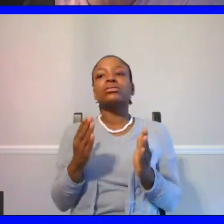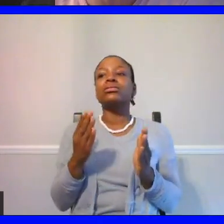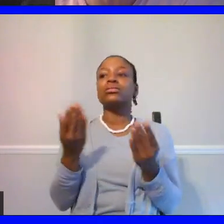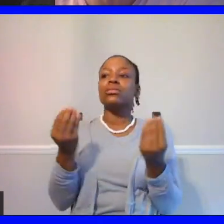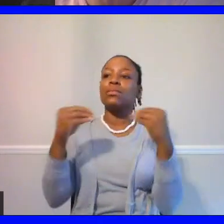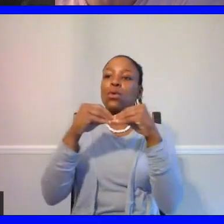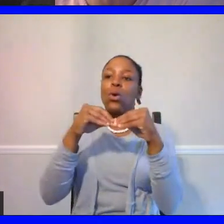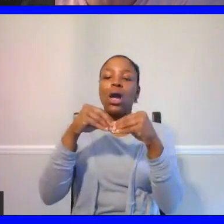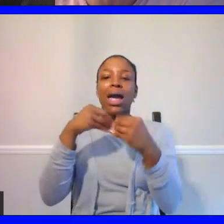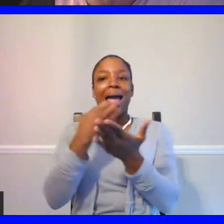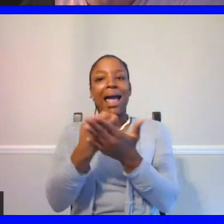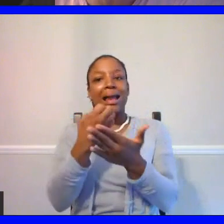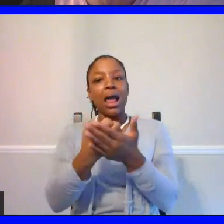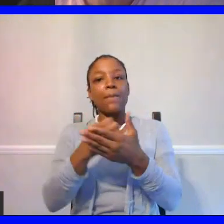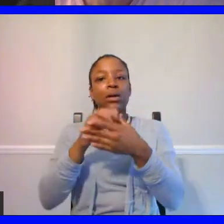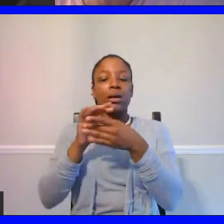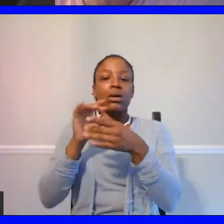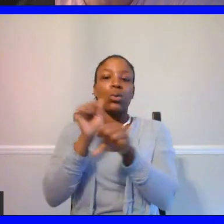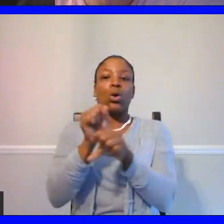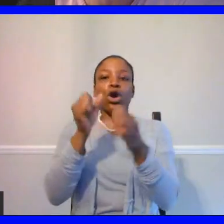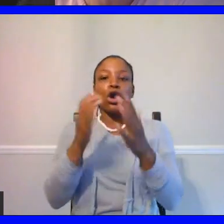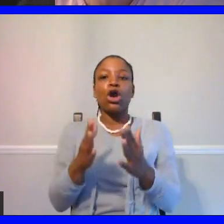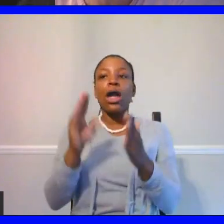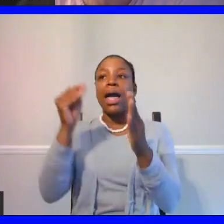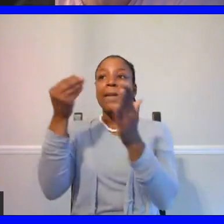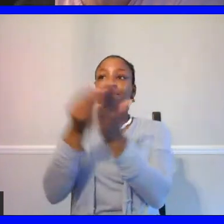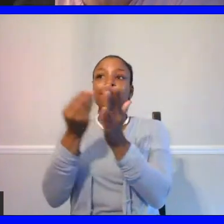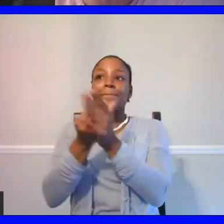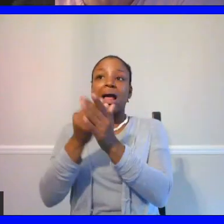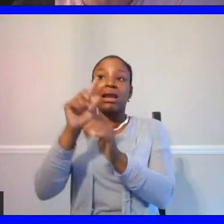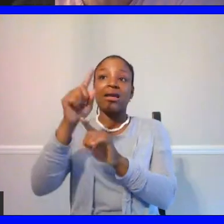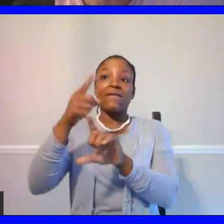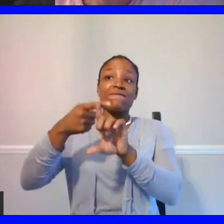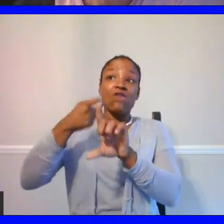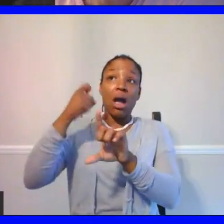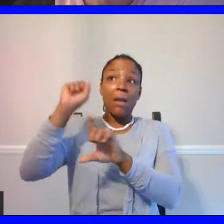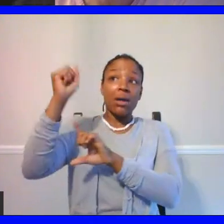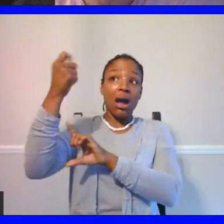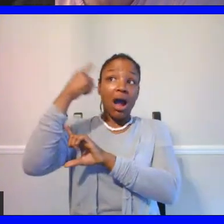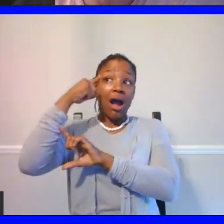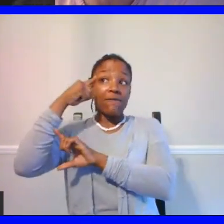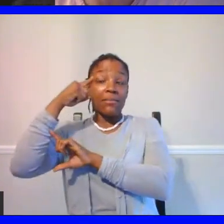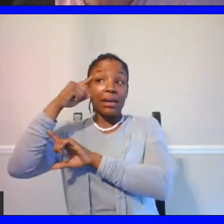workers, and money from the federal government poured into the production